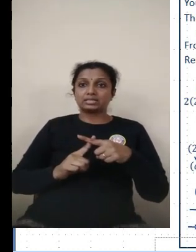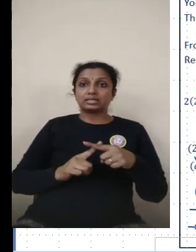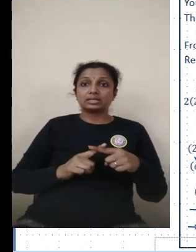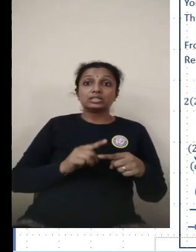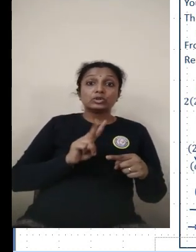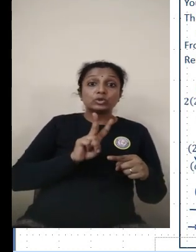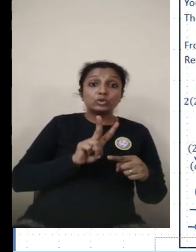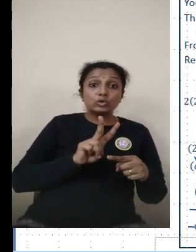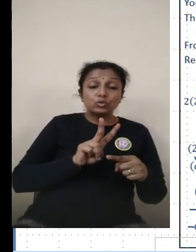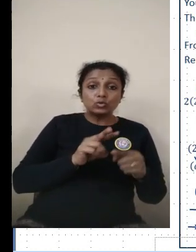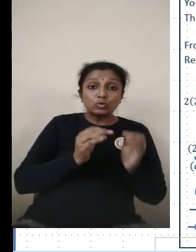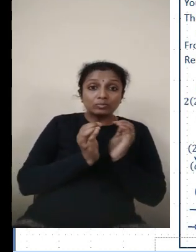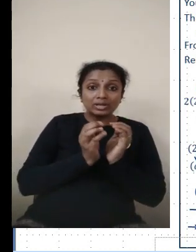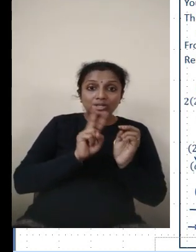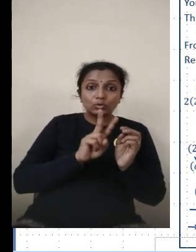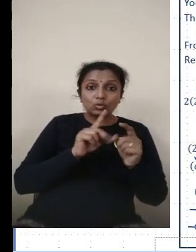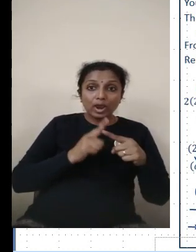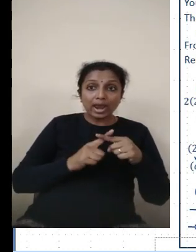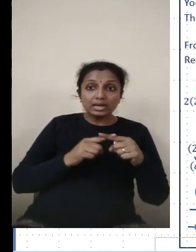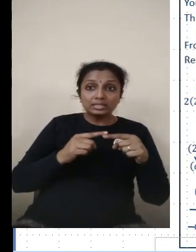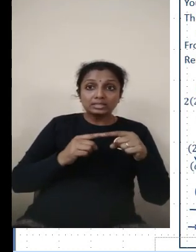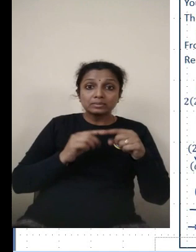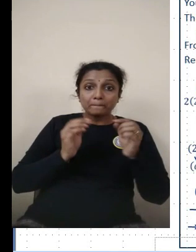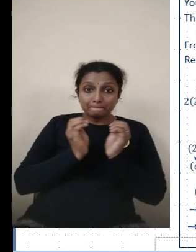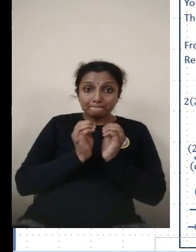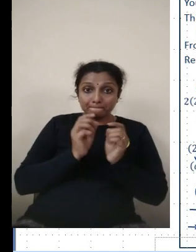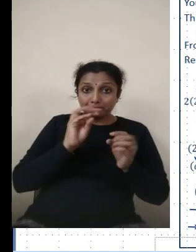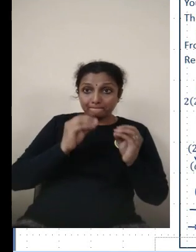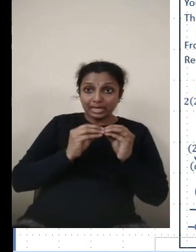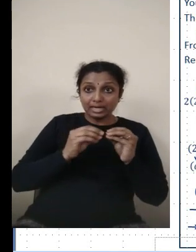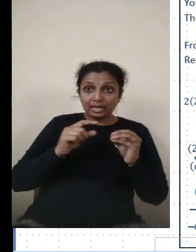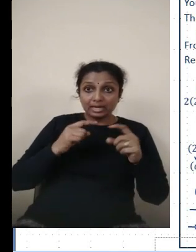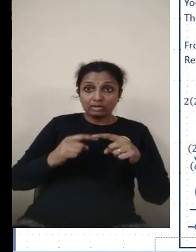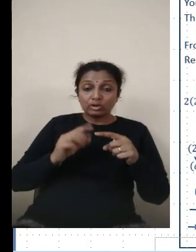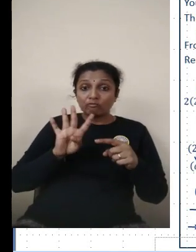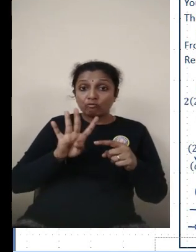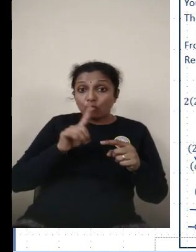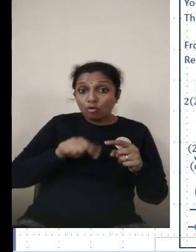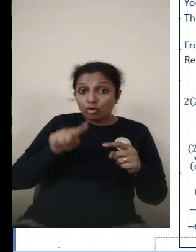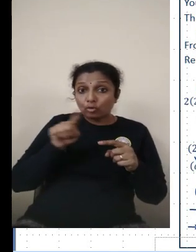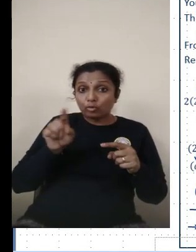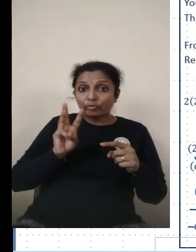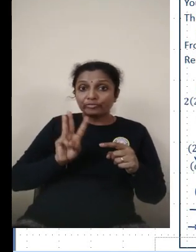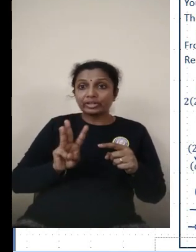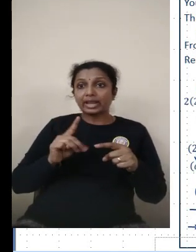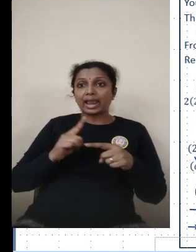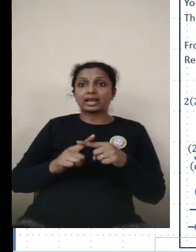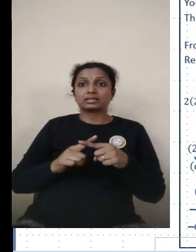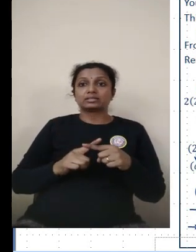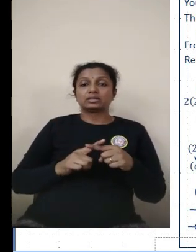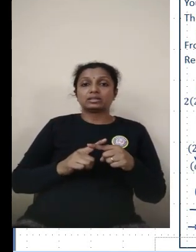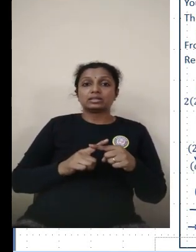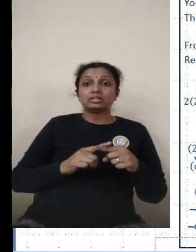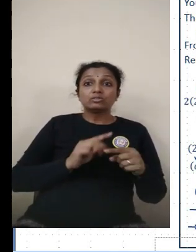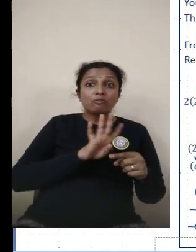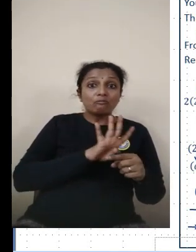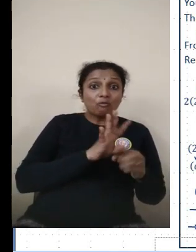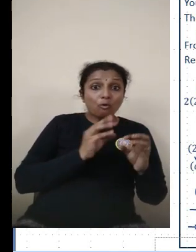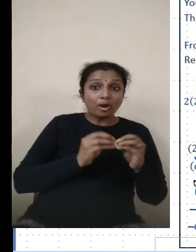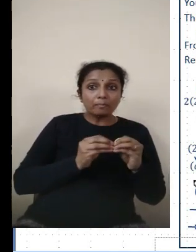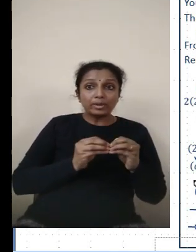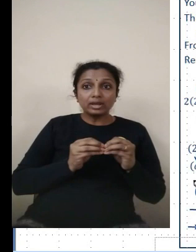you will get b is equal to root 3. This is the value of b.